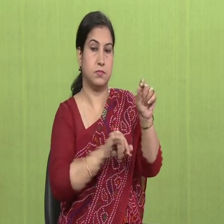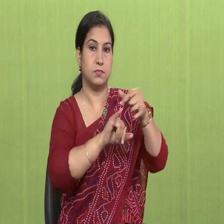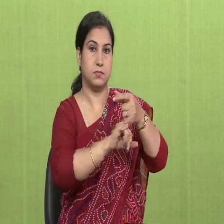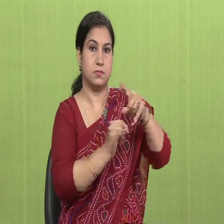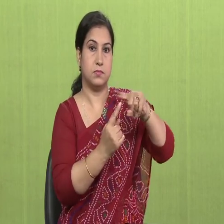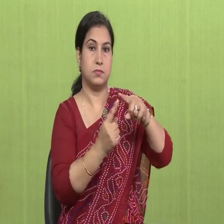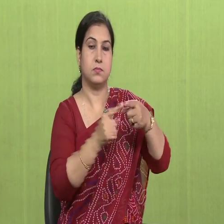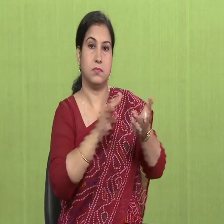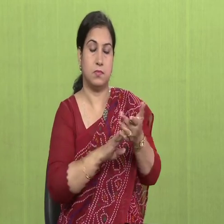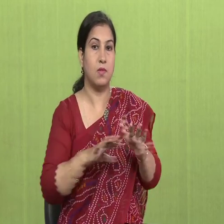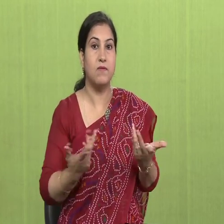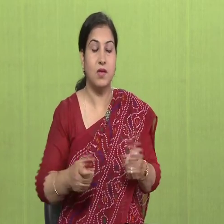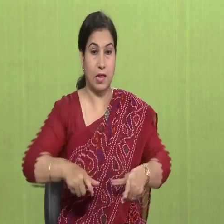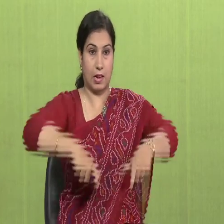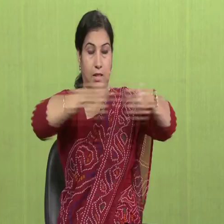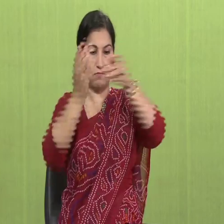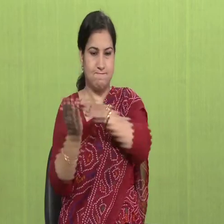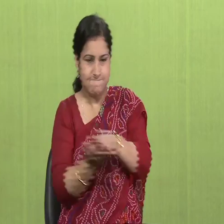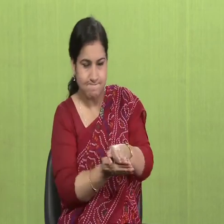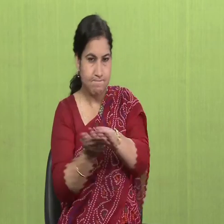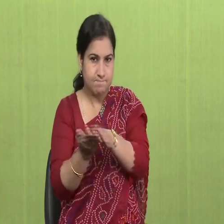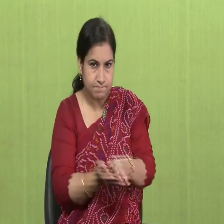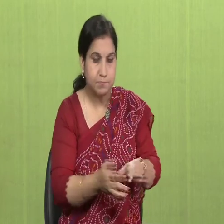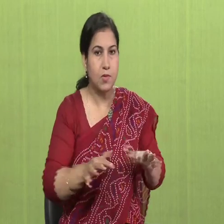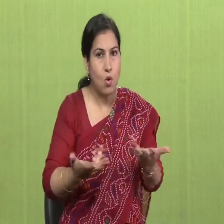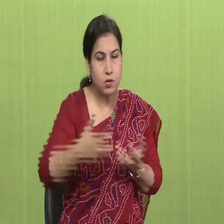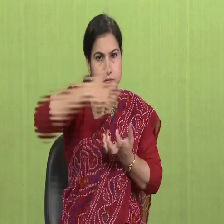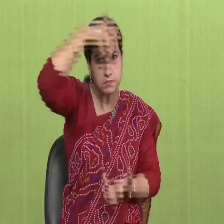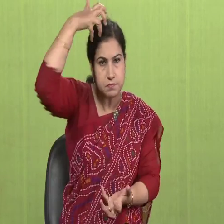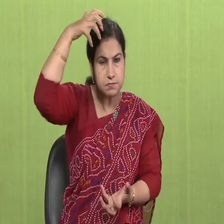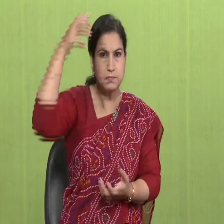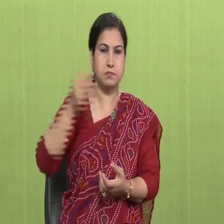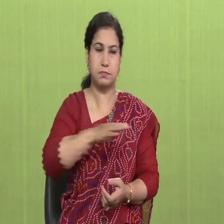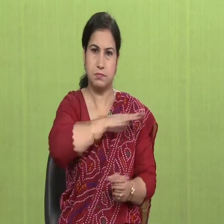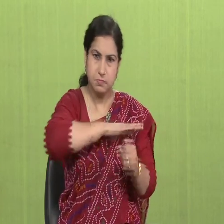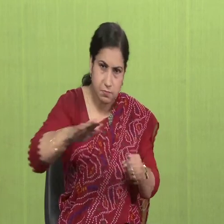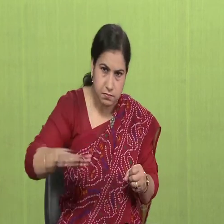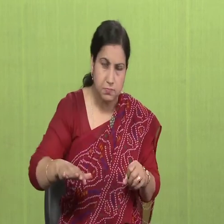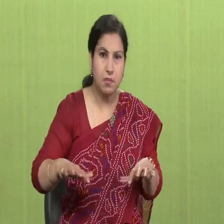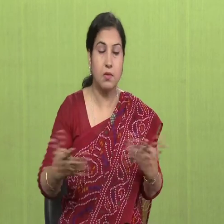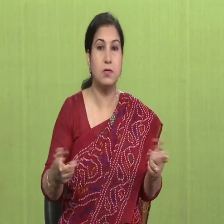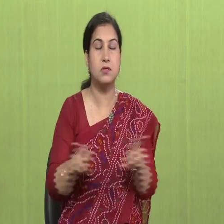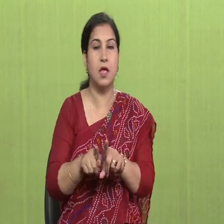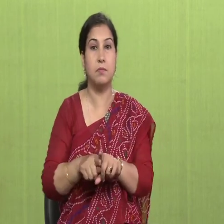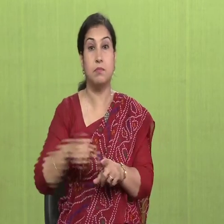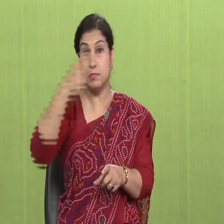By cutting trees and killing animals, human beings lead to